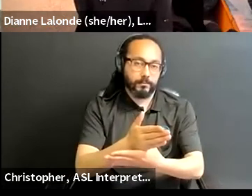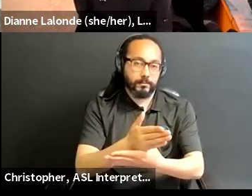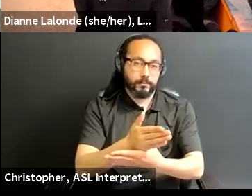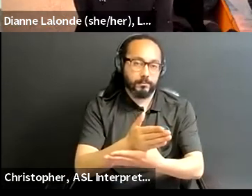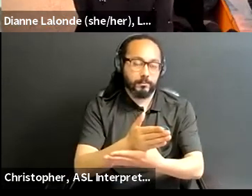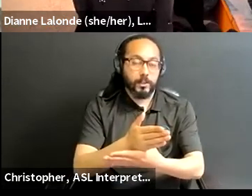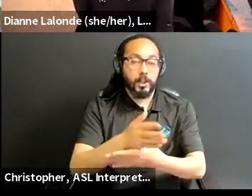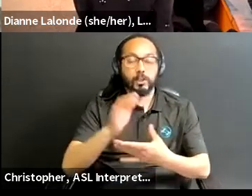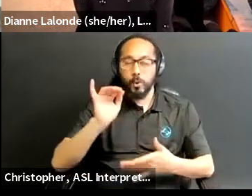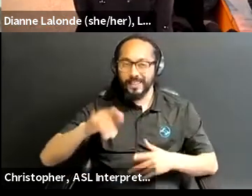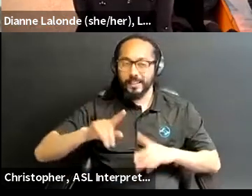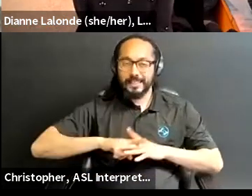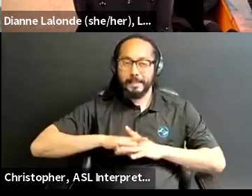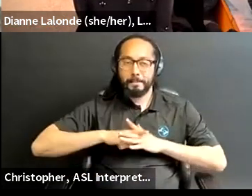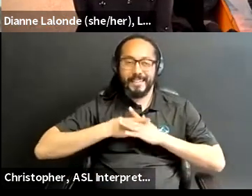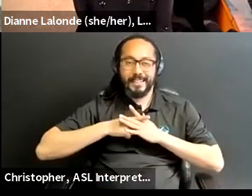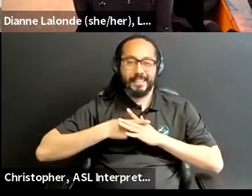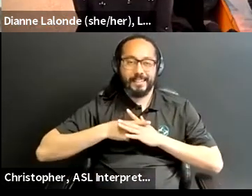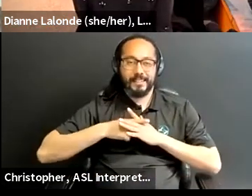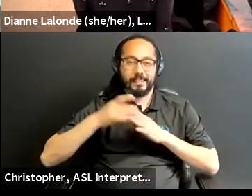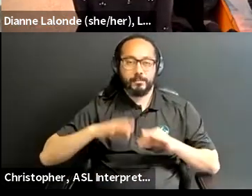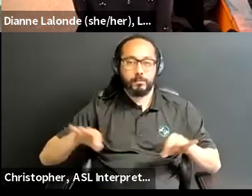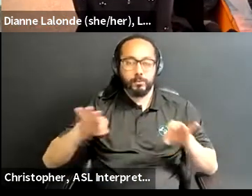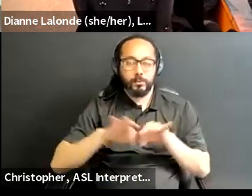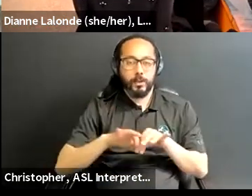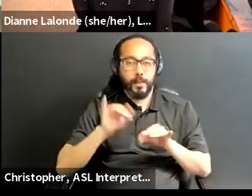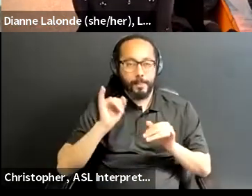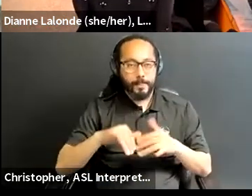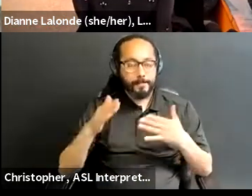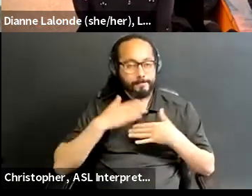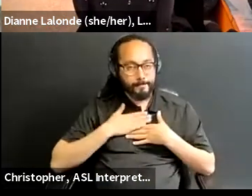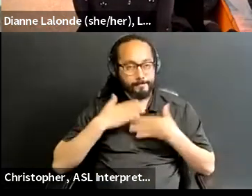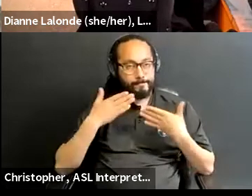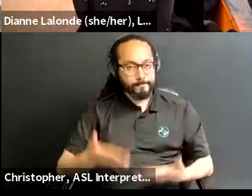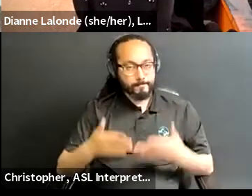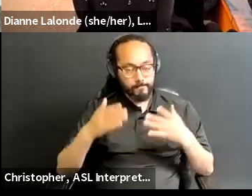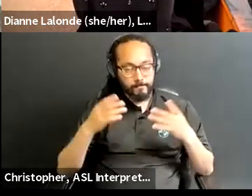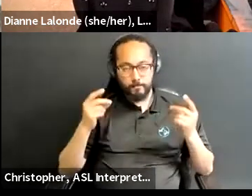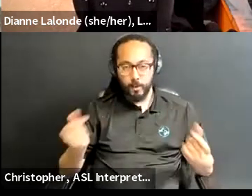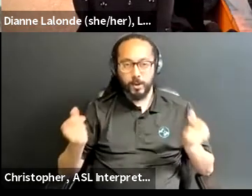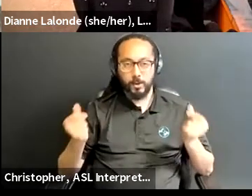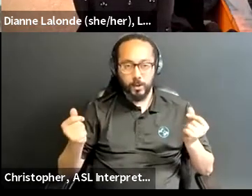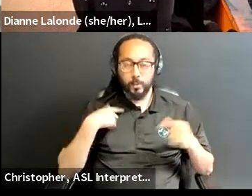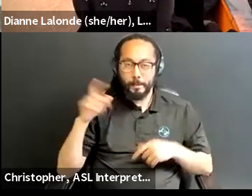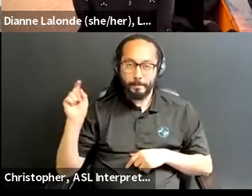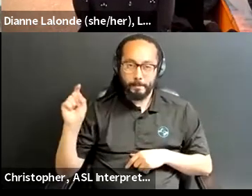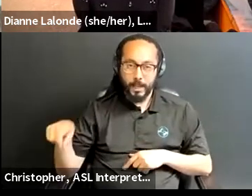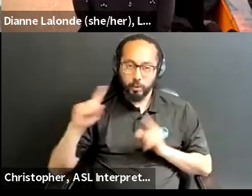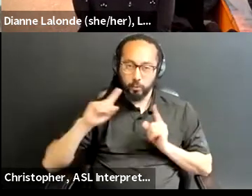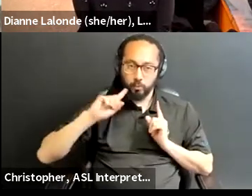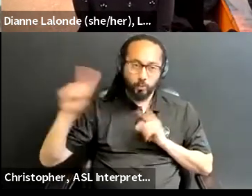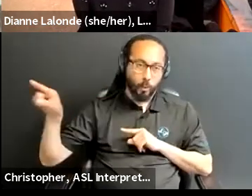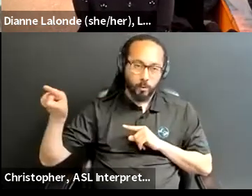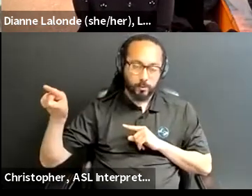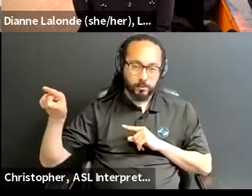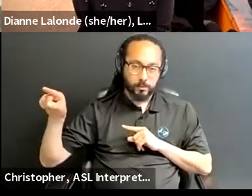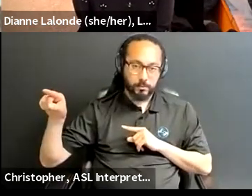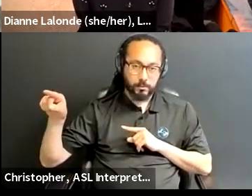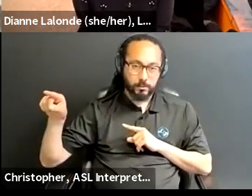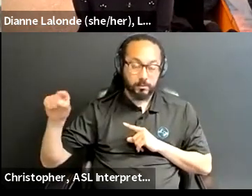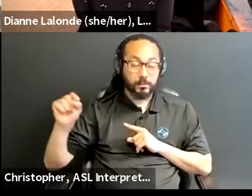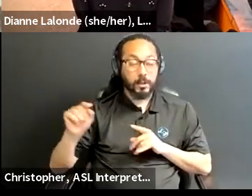front end work of it where all of that disclosure is done about what we have to report. Now we're challenged in this